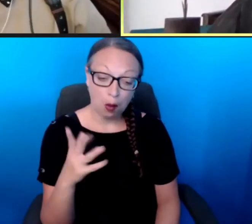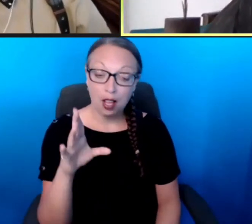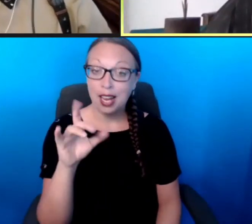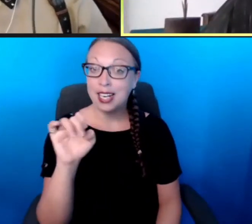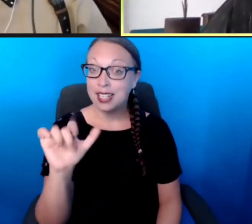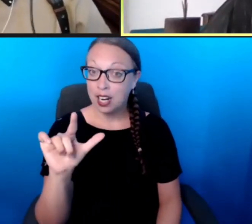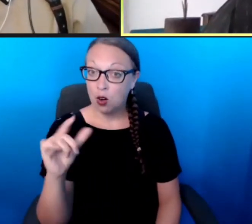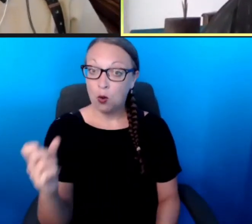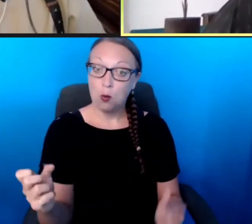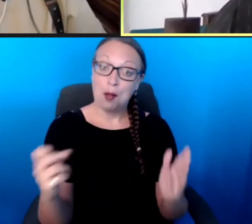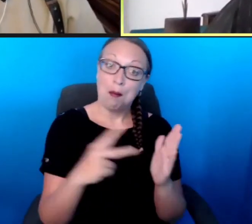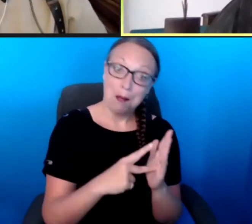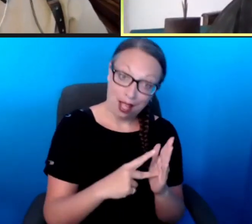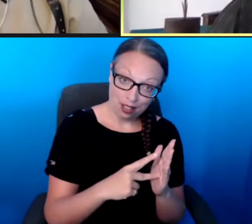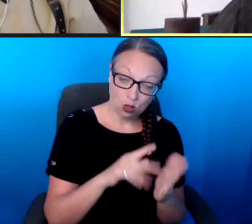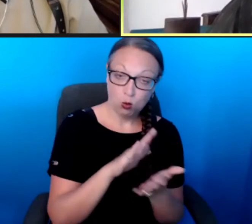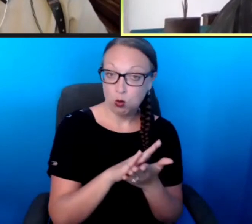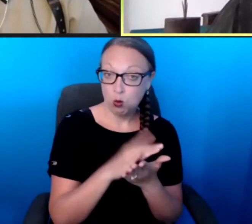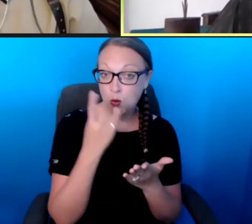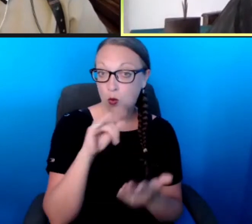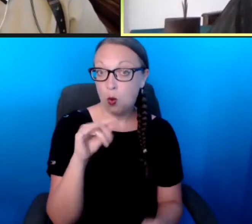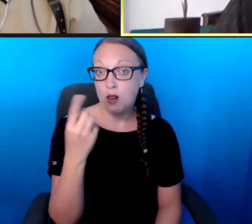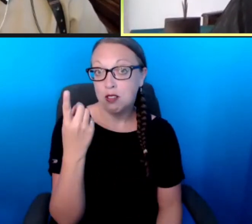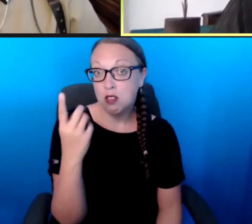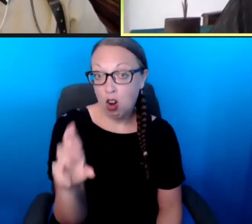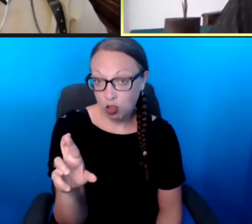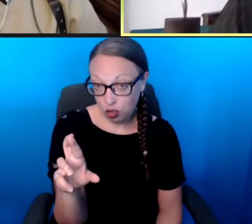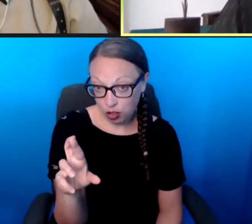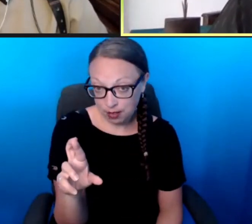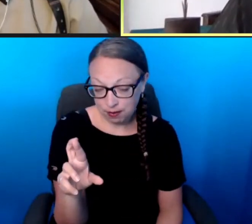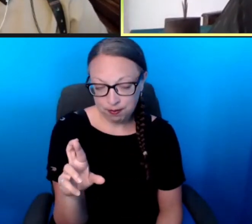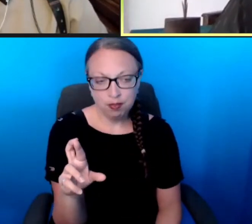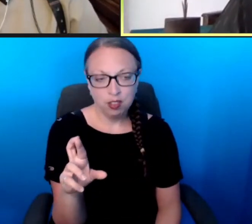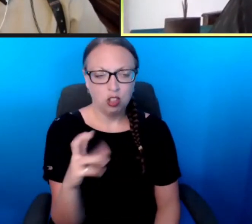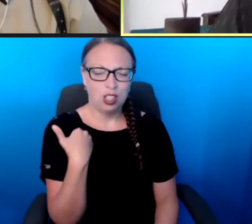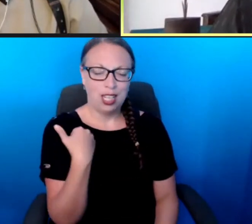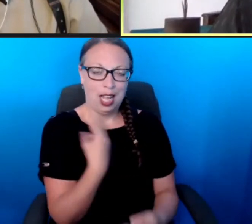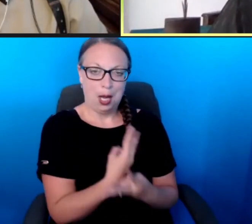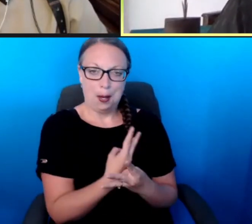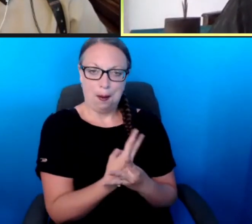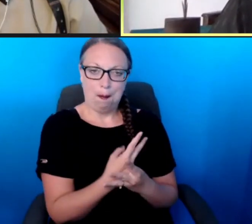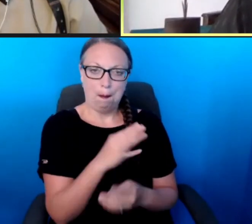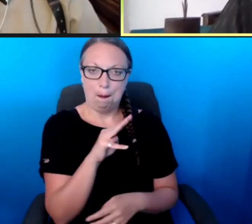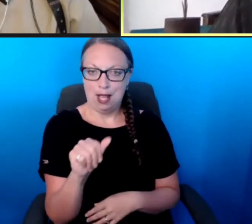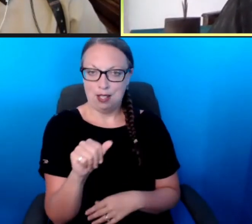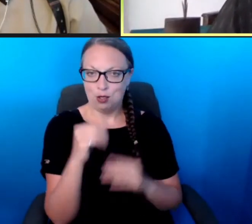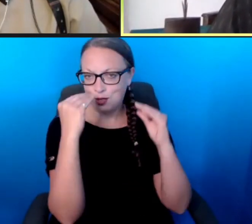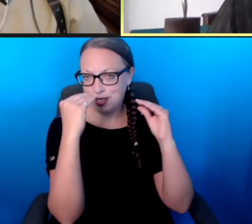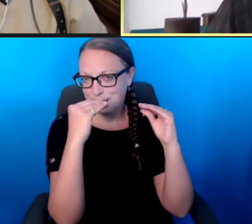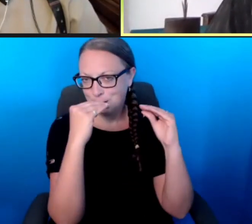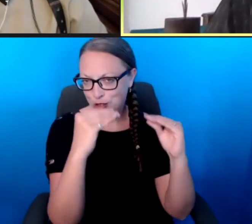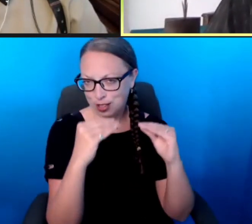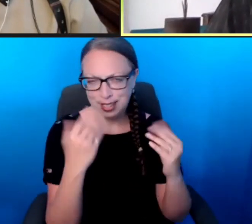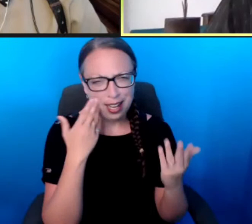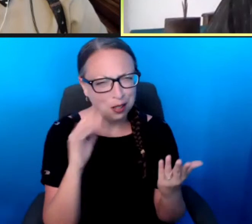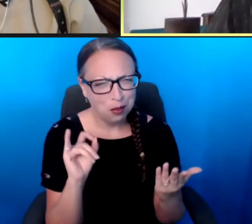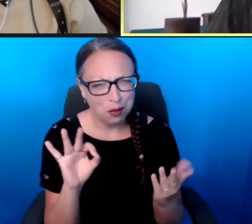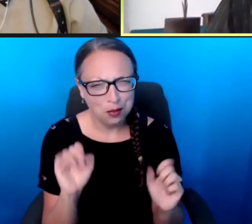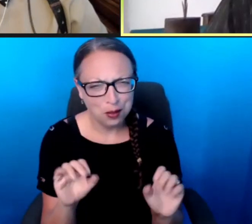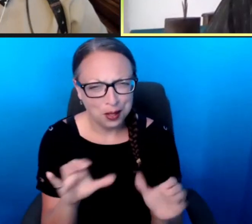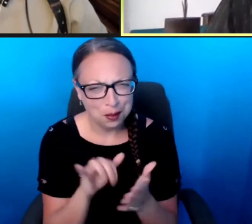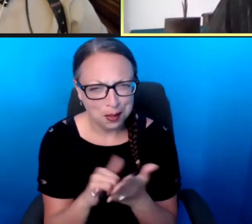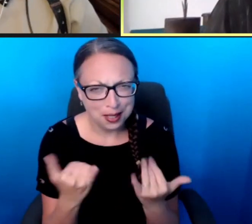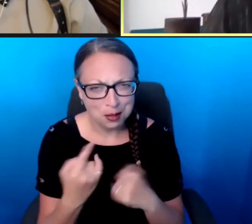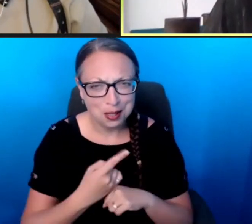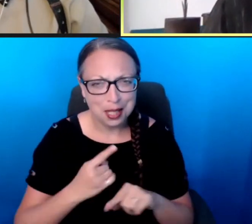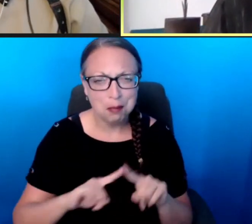to get her doctorate. And because she only had a master's teaching, I don't think you can do that today. Went